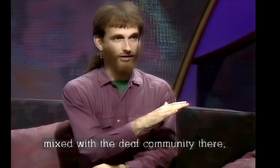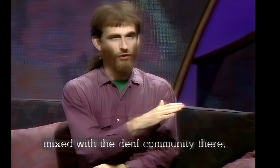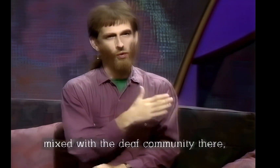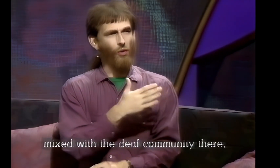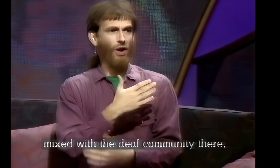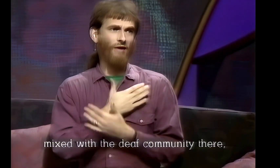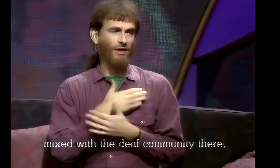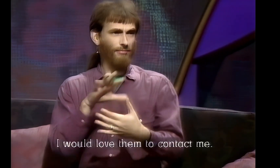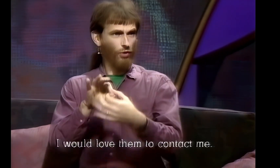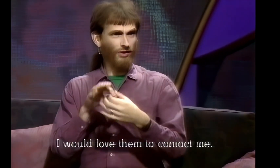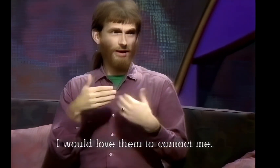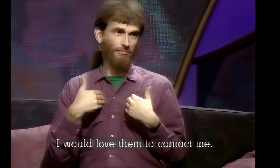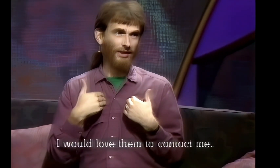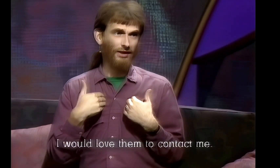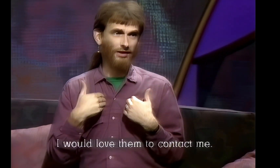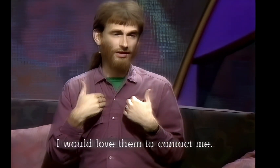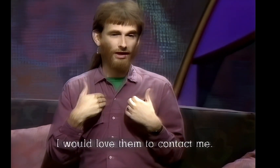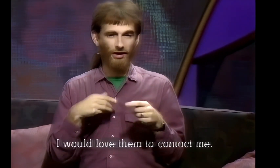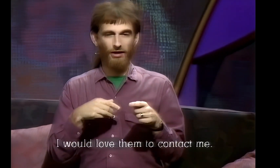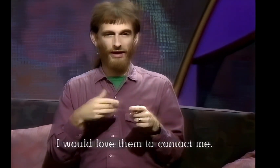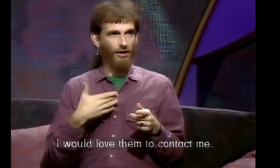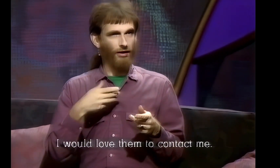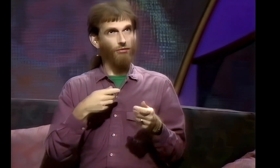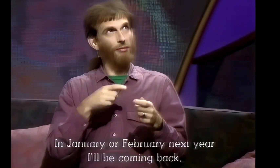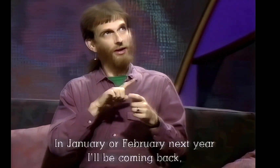community there, I would love them to contact me.